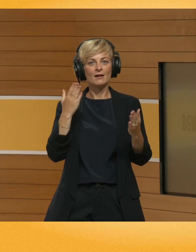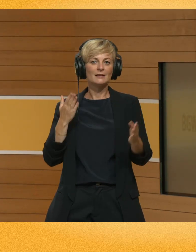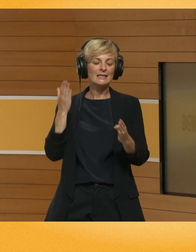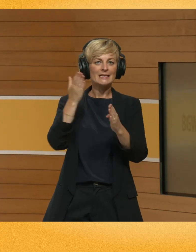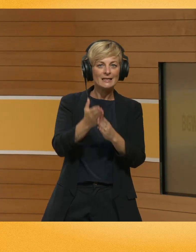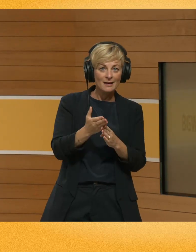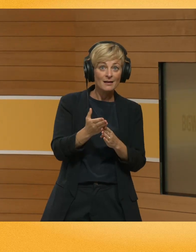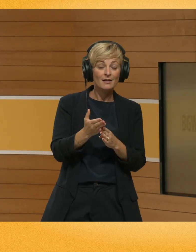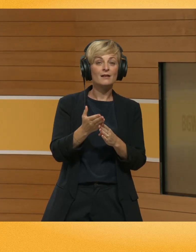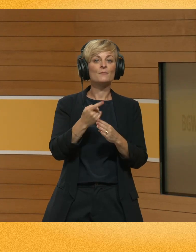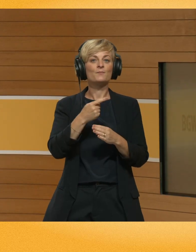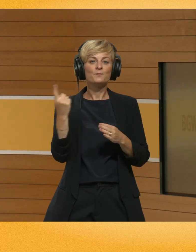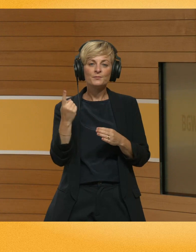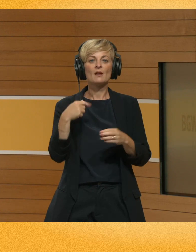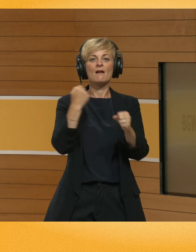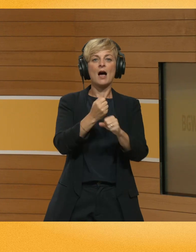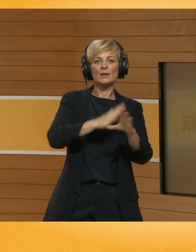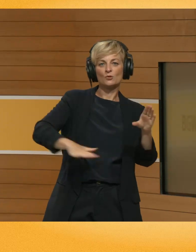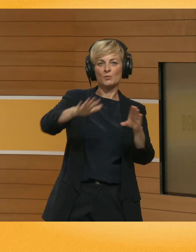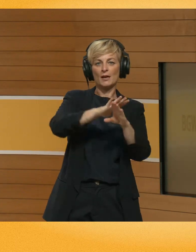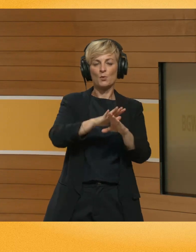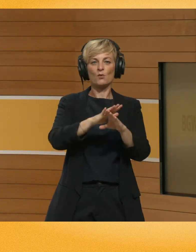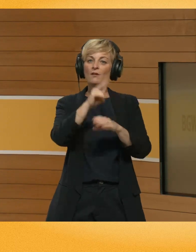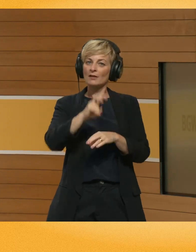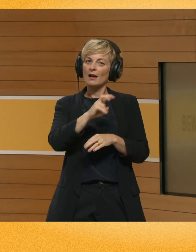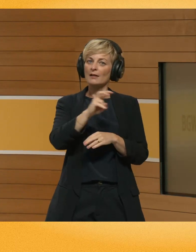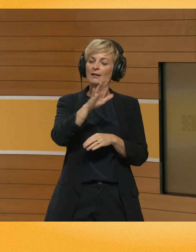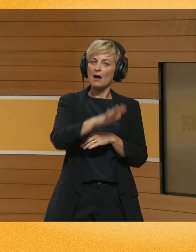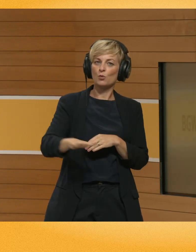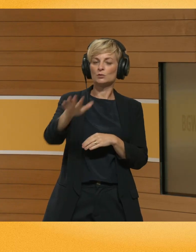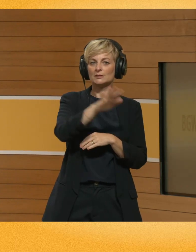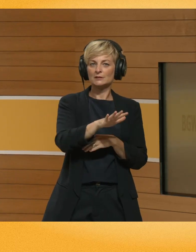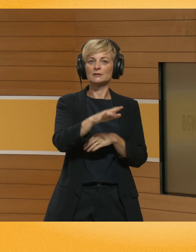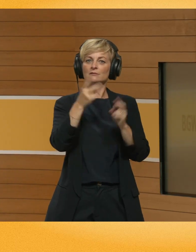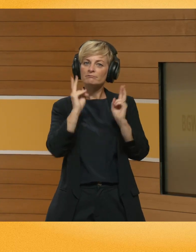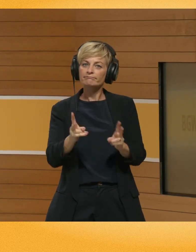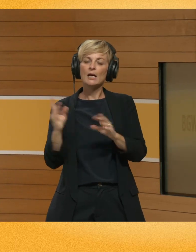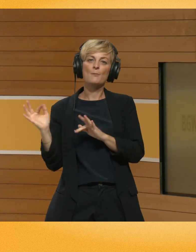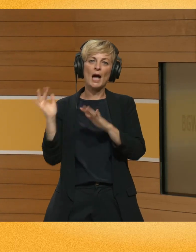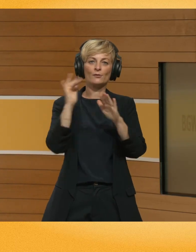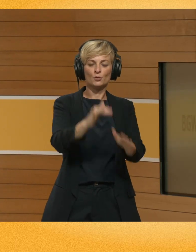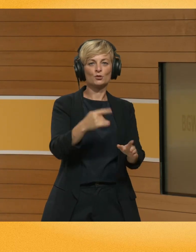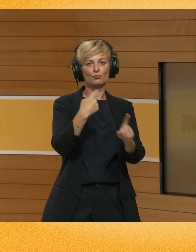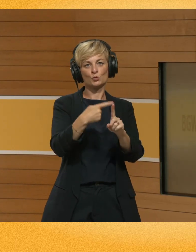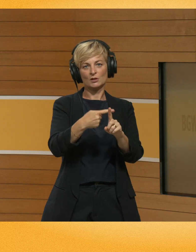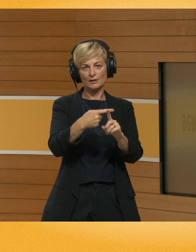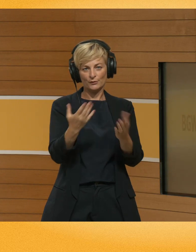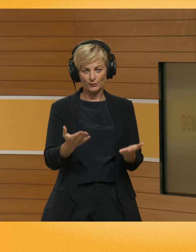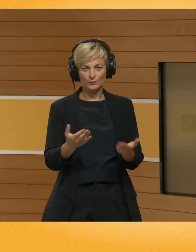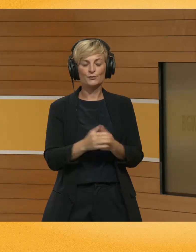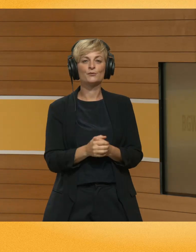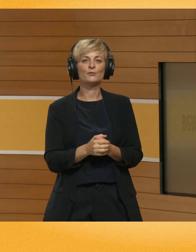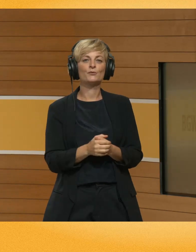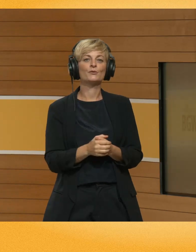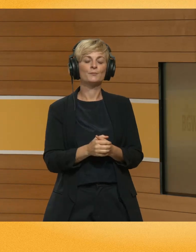hospitals with an evidence-based intervention. So before we're looking at the